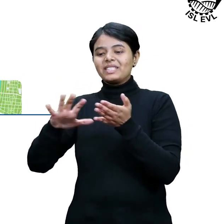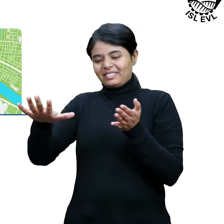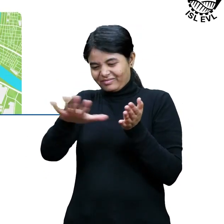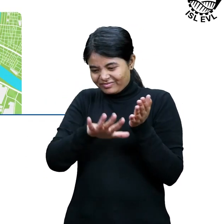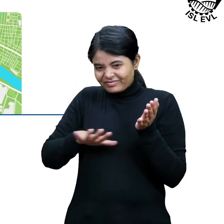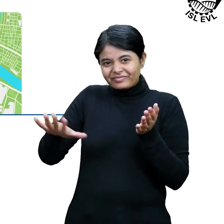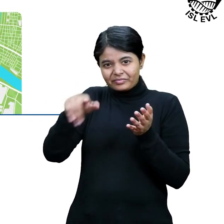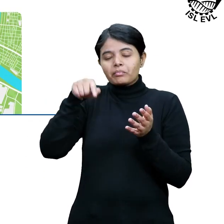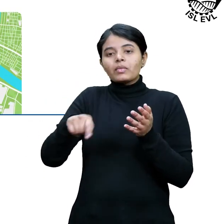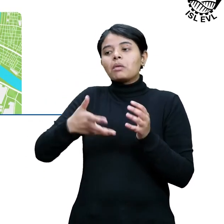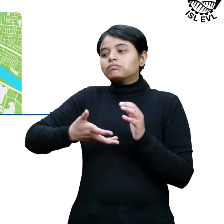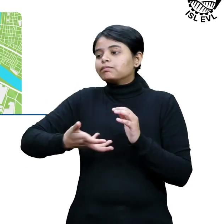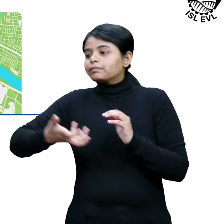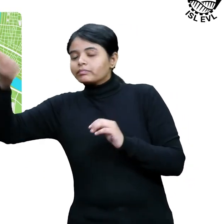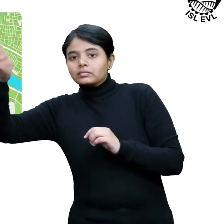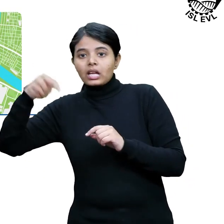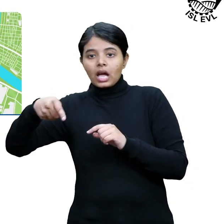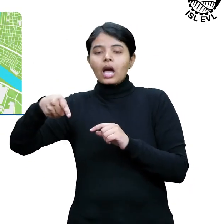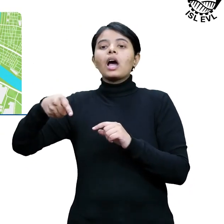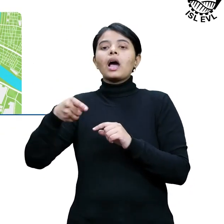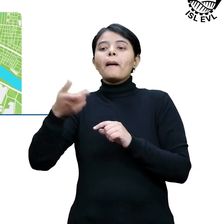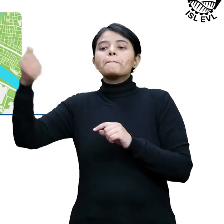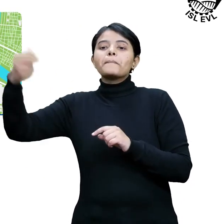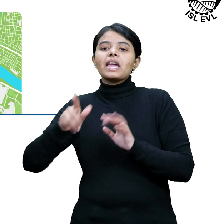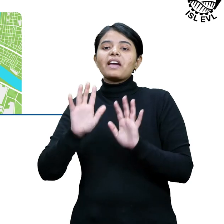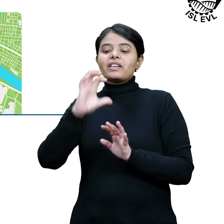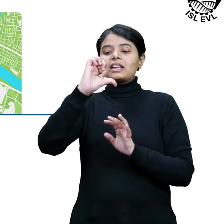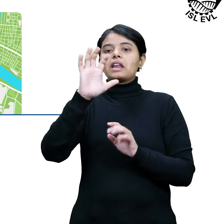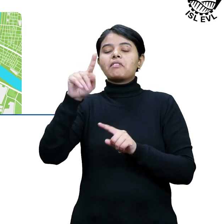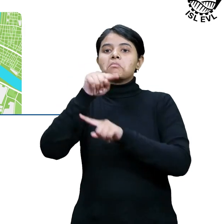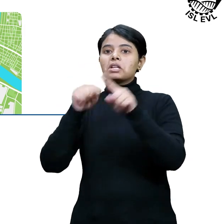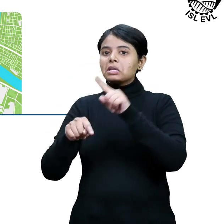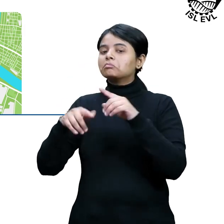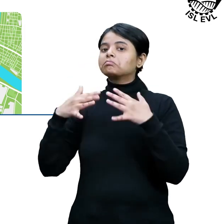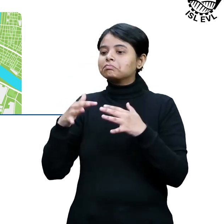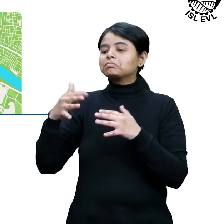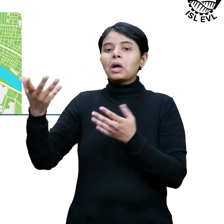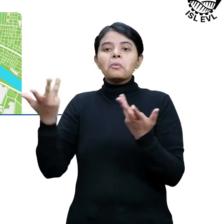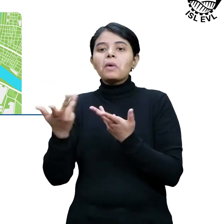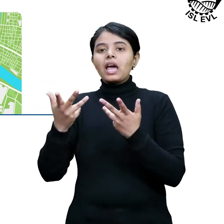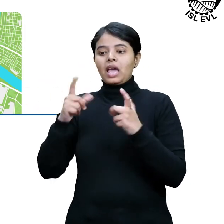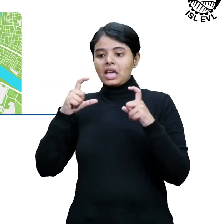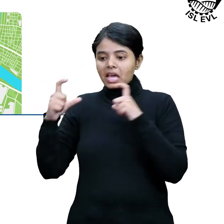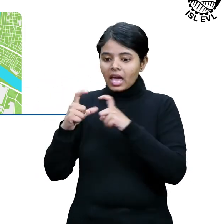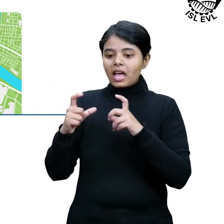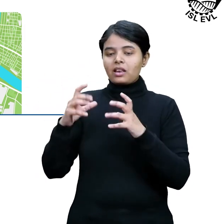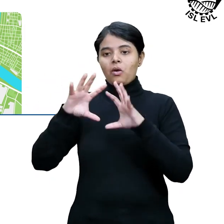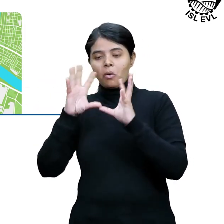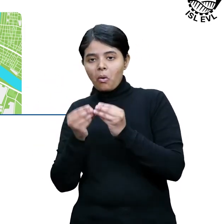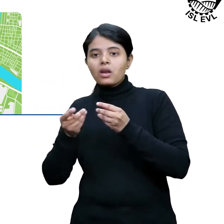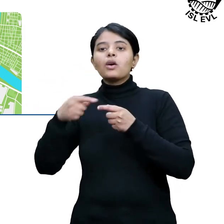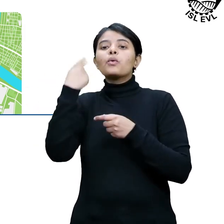The BMC of the region from where the resources have been collected will receive 95% of